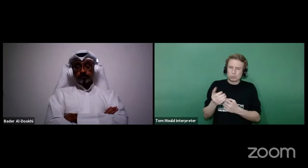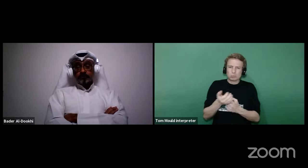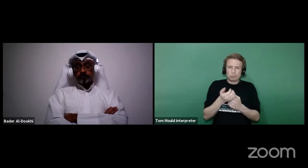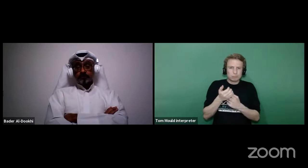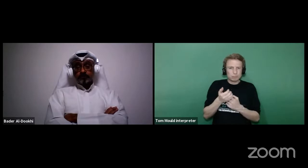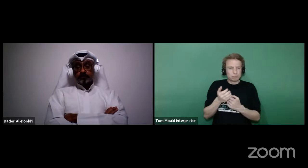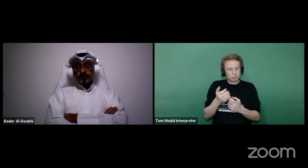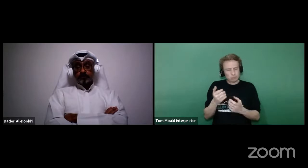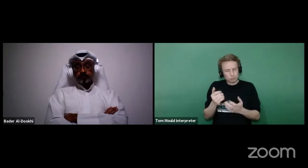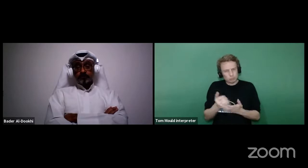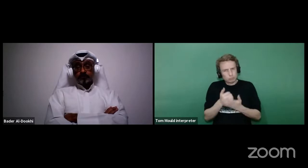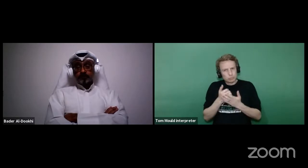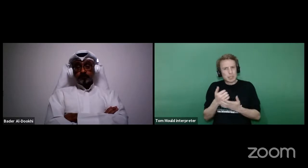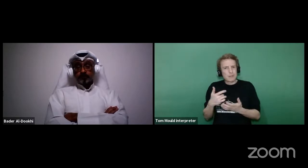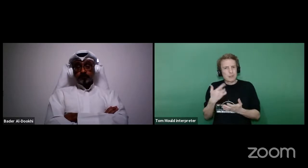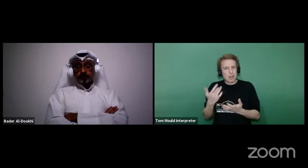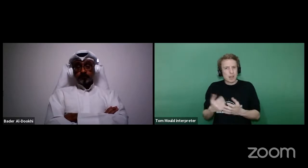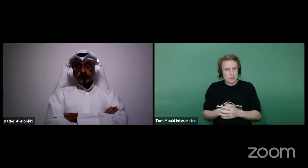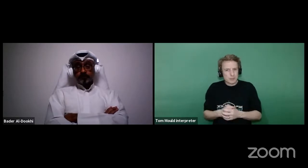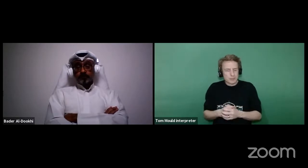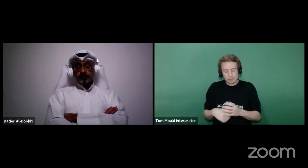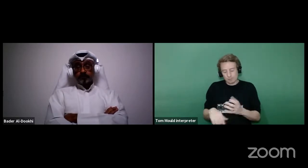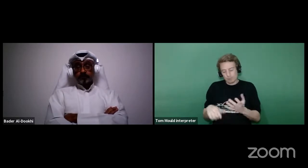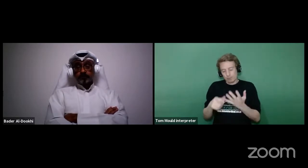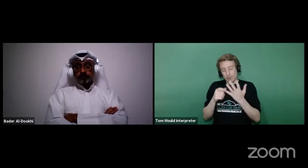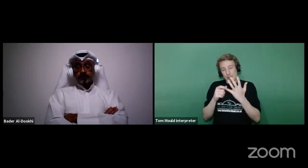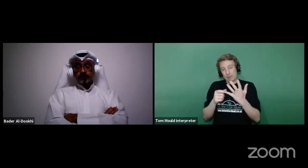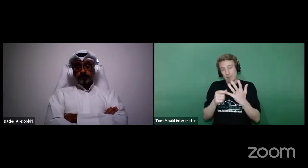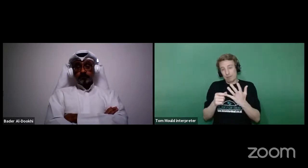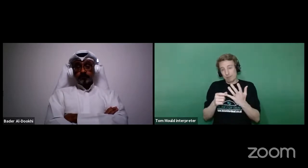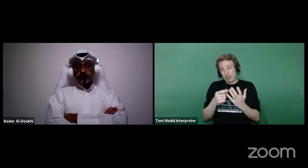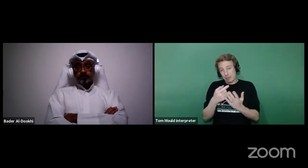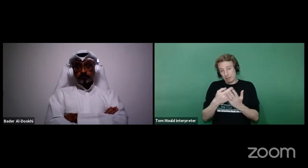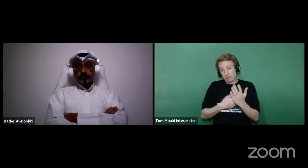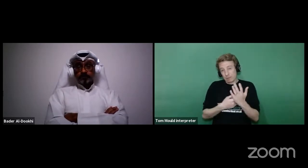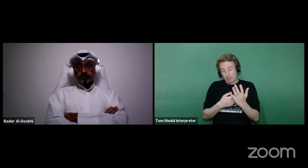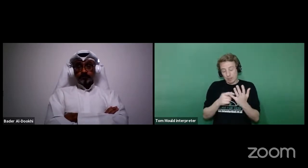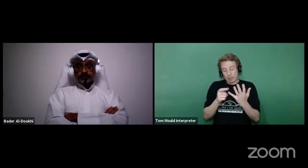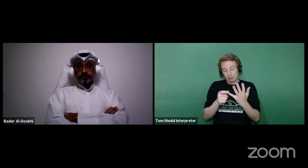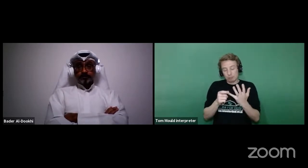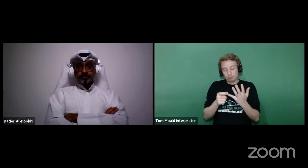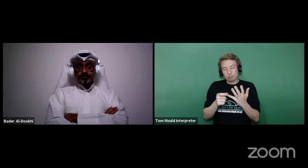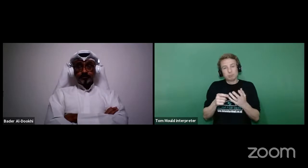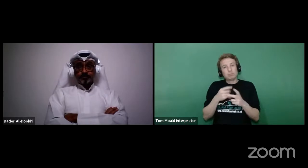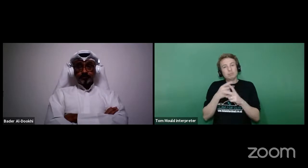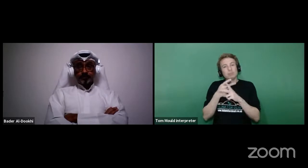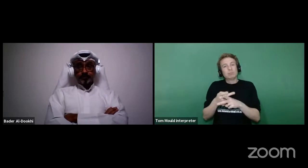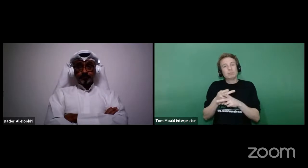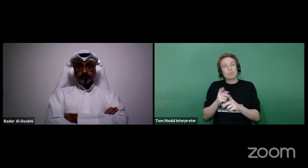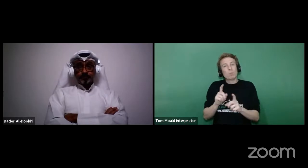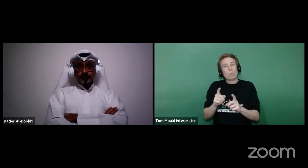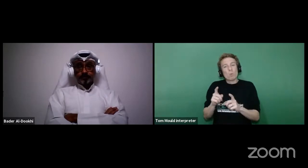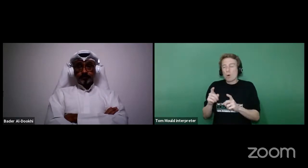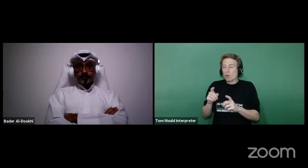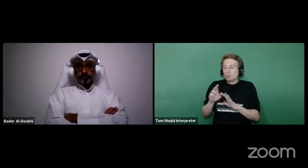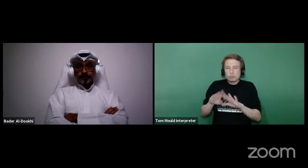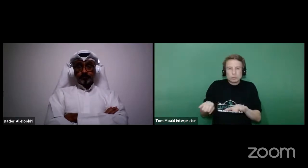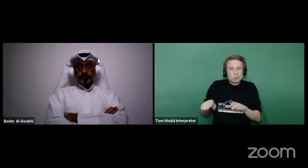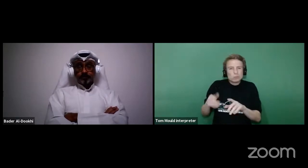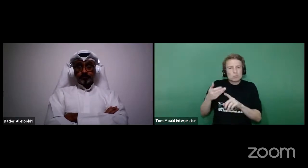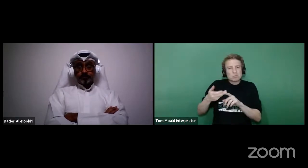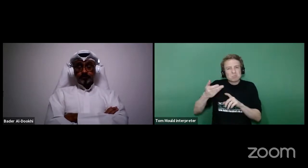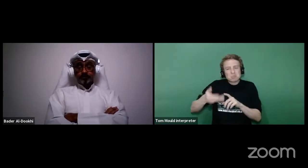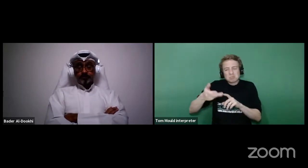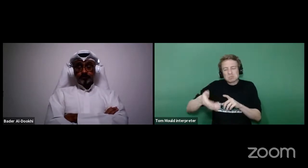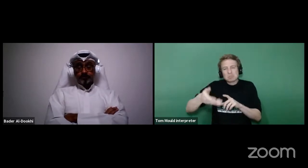to lives. And the fifth and final one is the preservation of the lineage. So the lineage of the